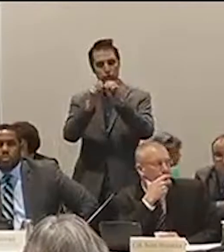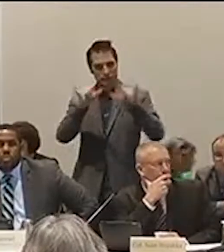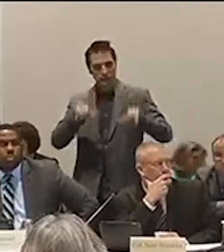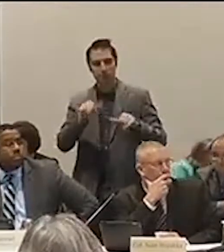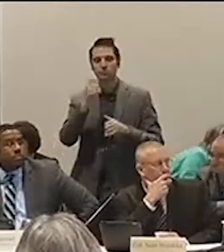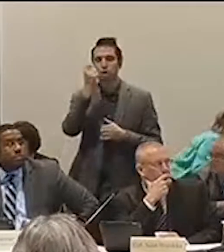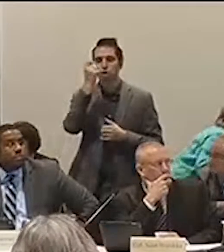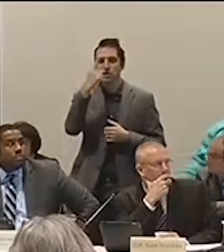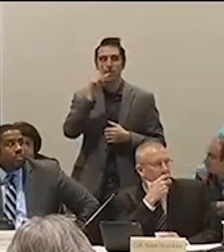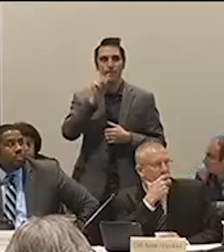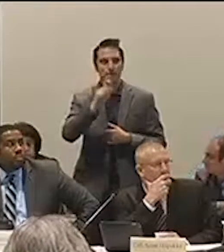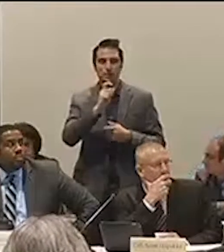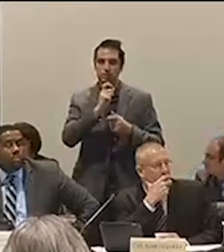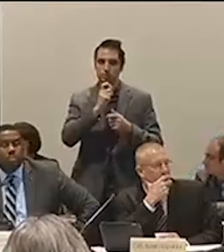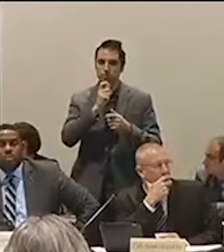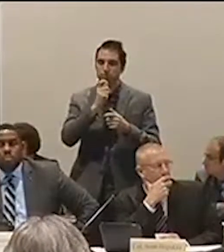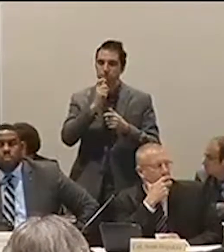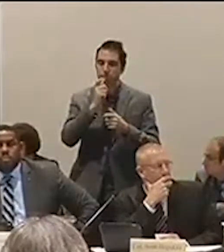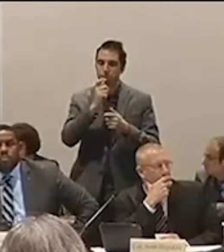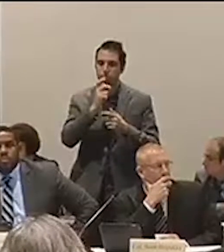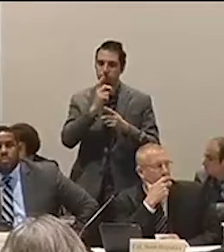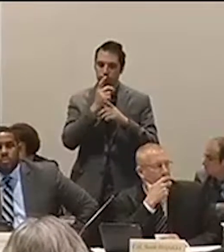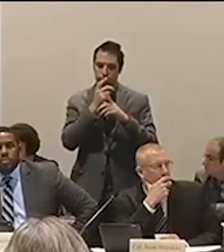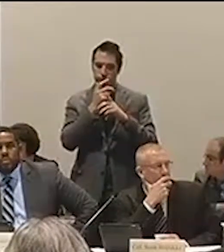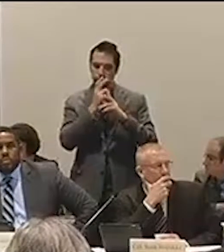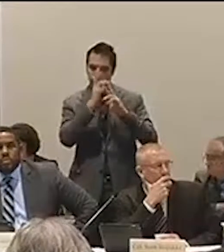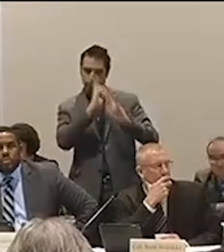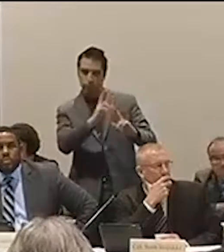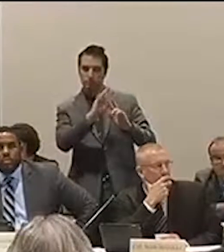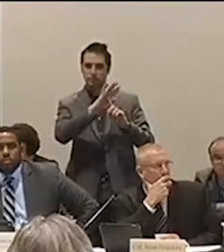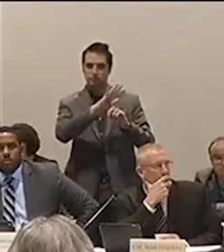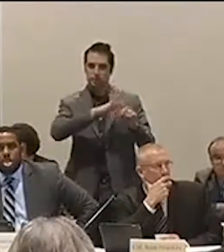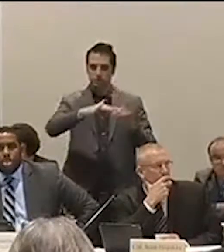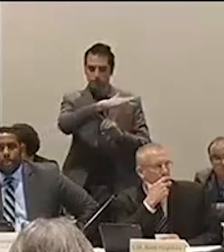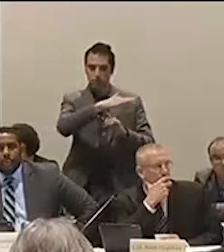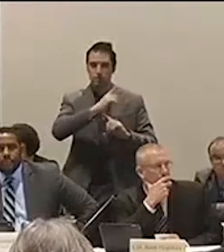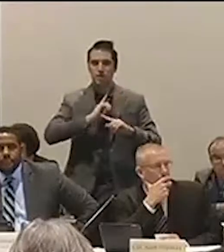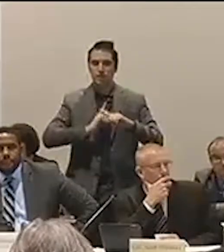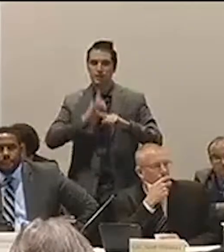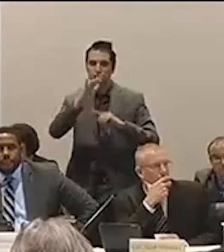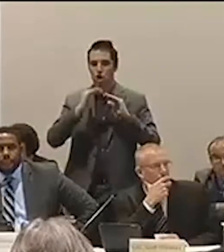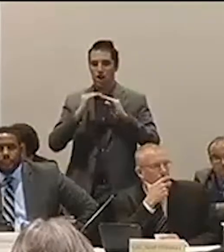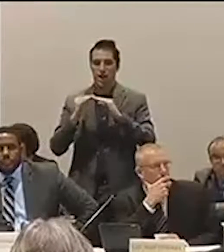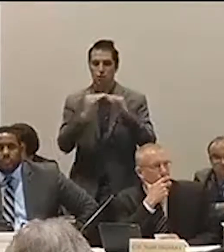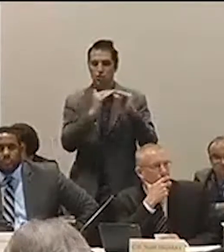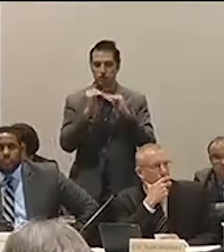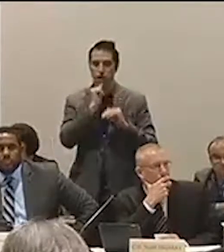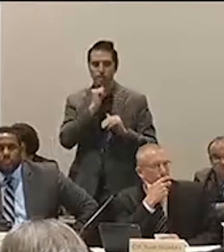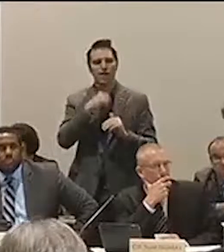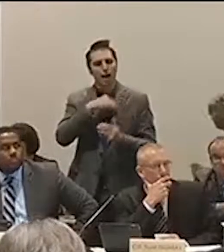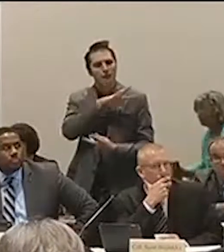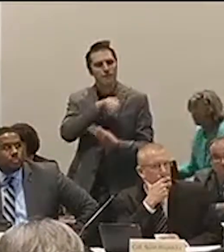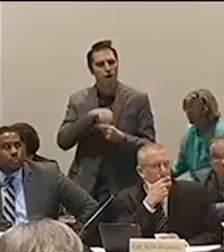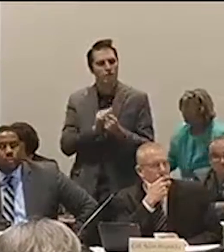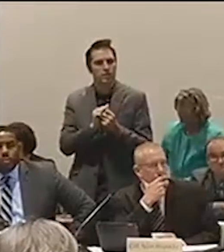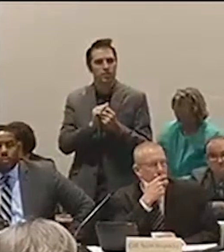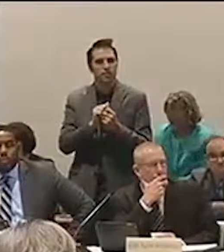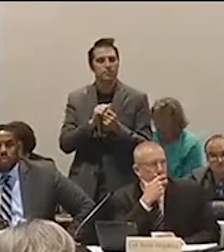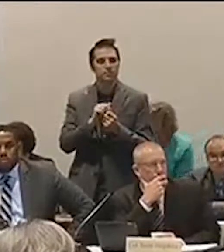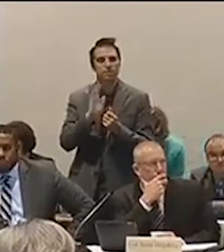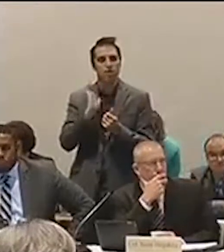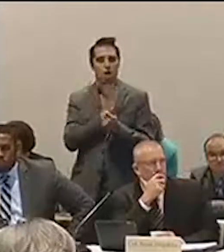their ecological means, their economic means, and their equity tolerances. I add that to the equation because I think it's important